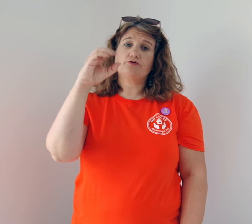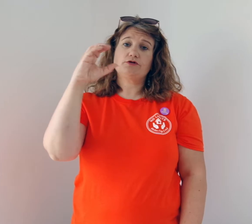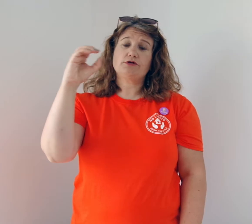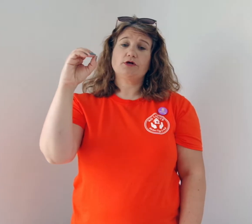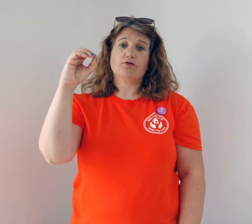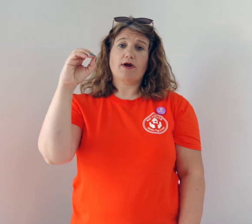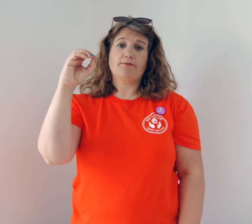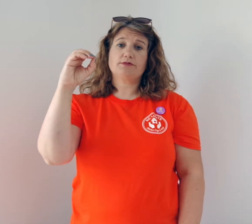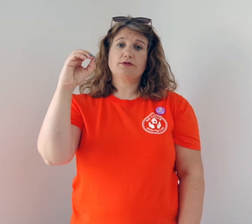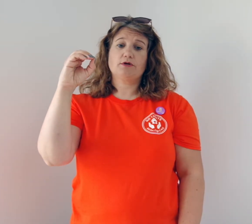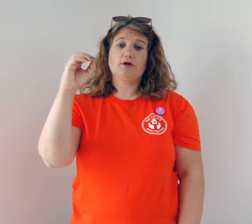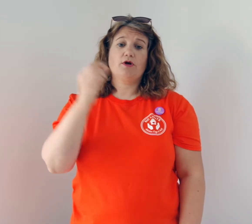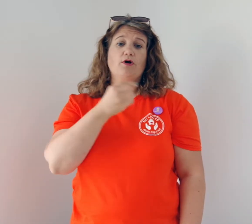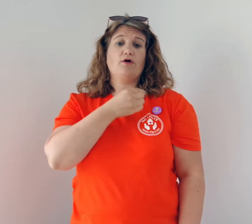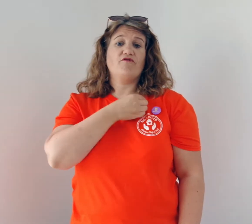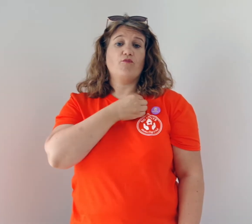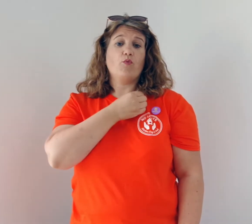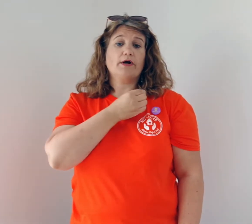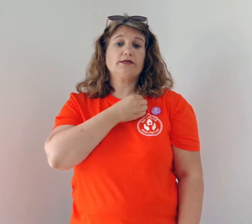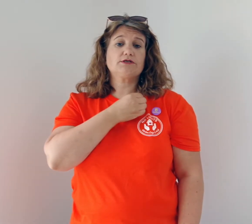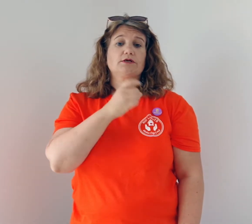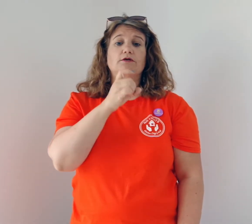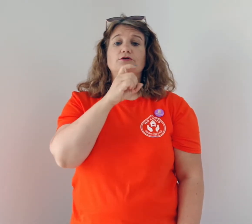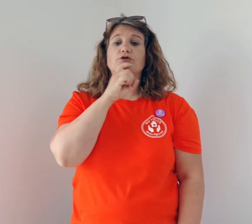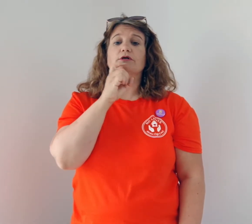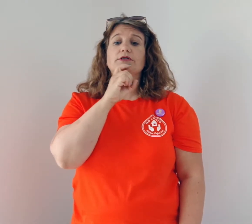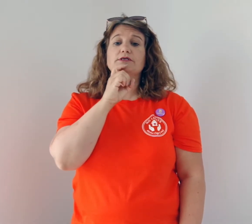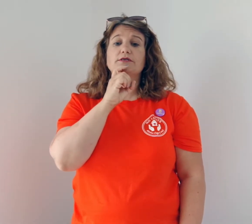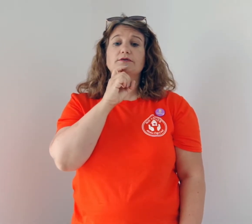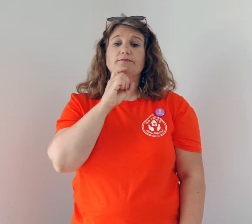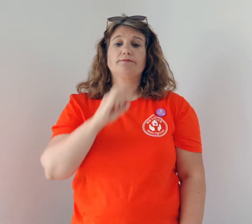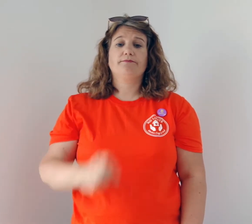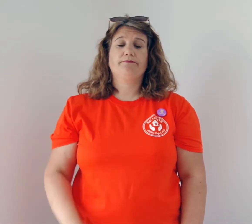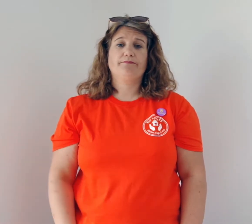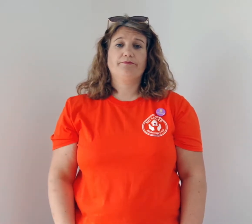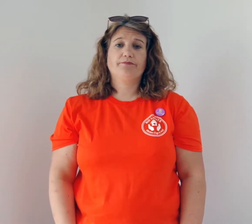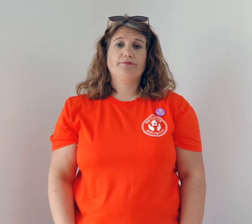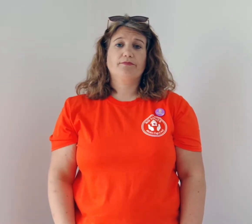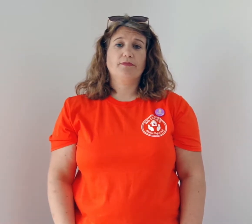100 grams of white chocolate,